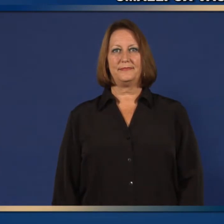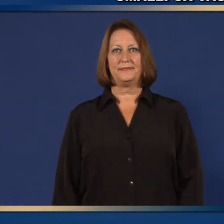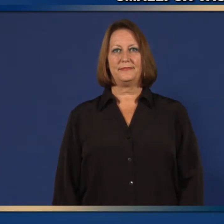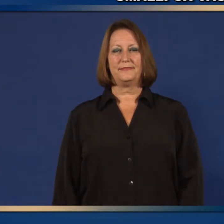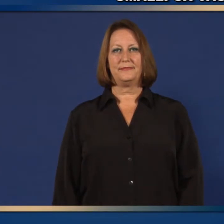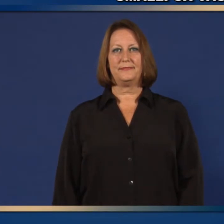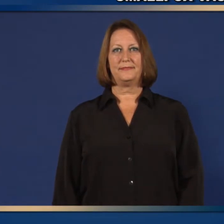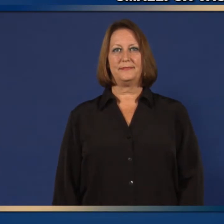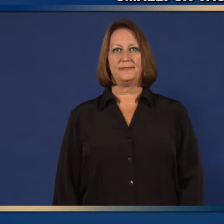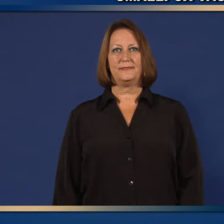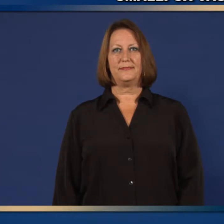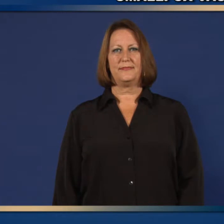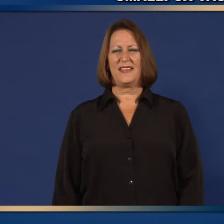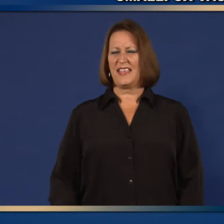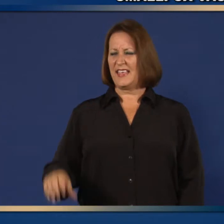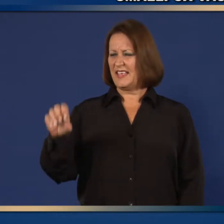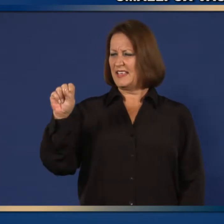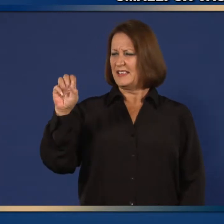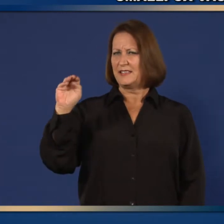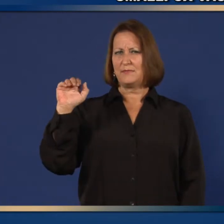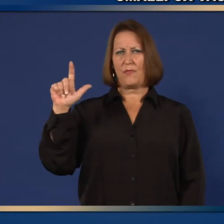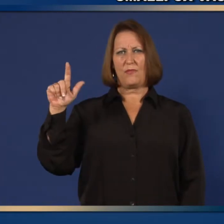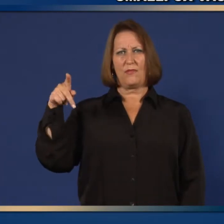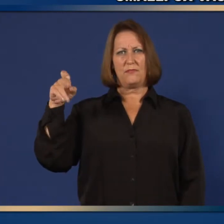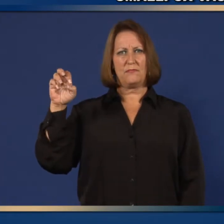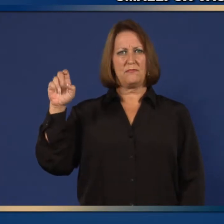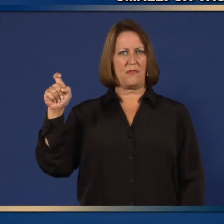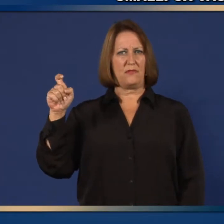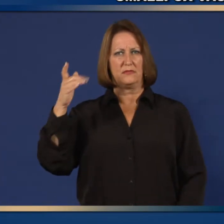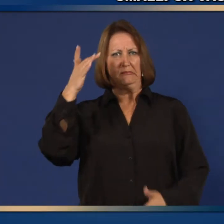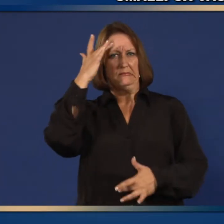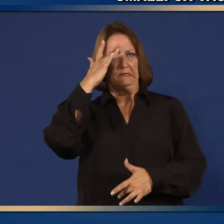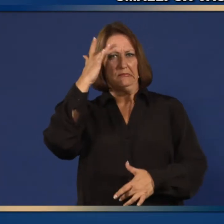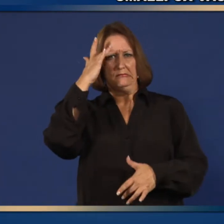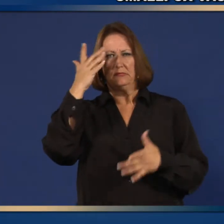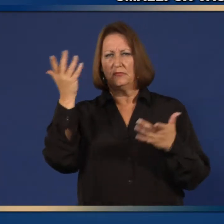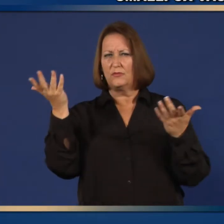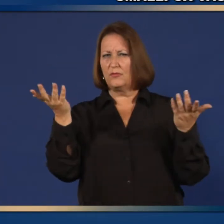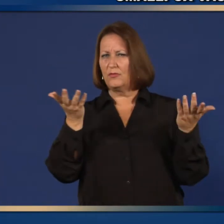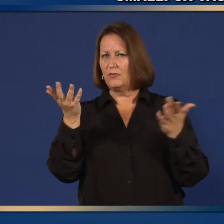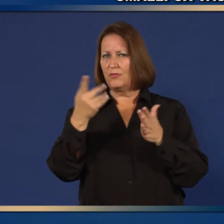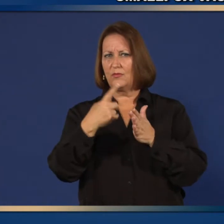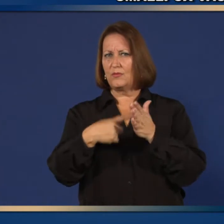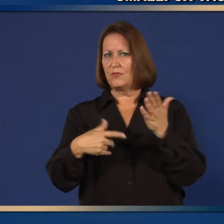One. What is smallpox?